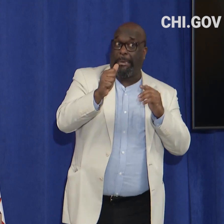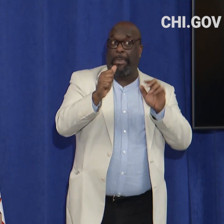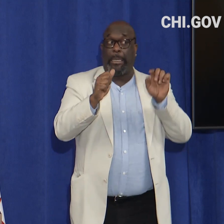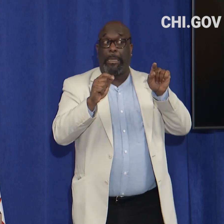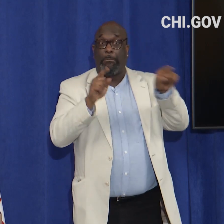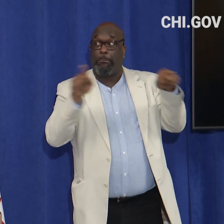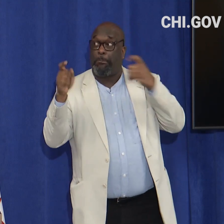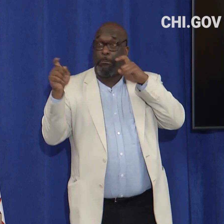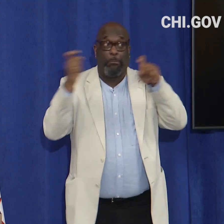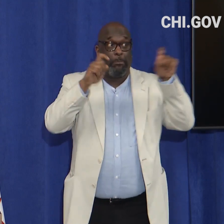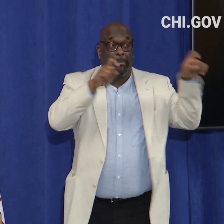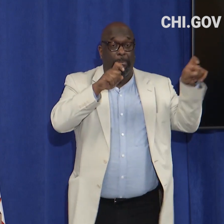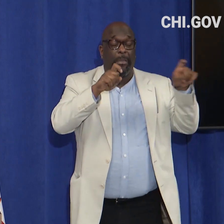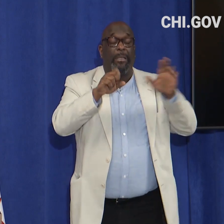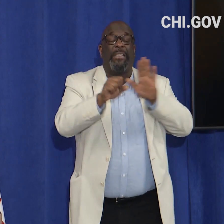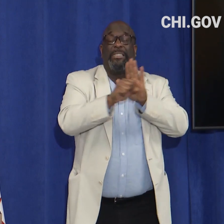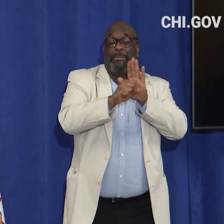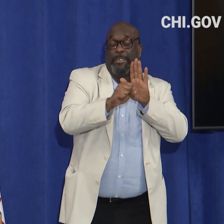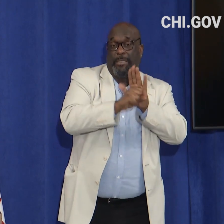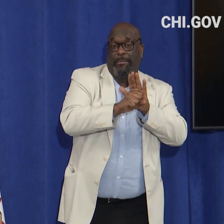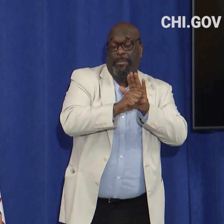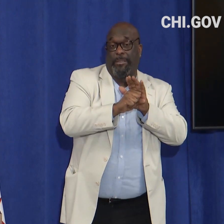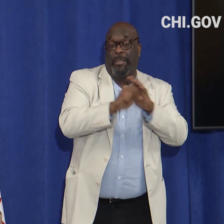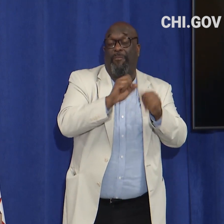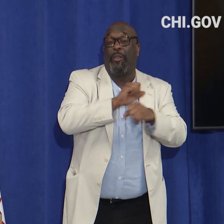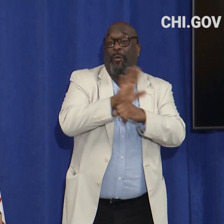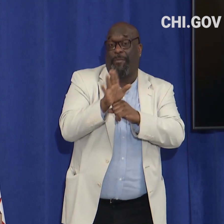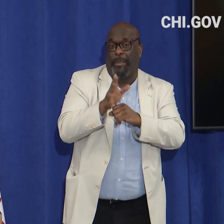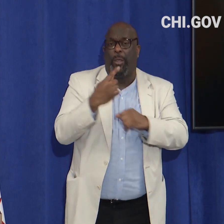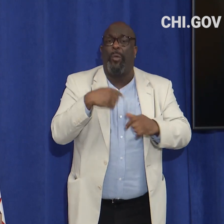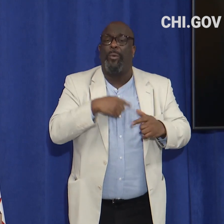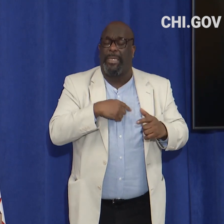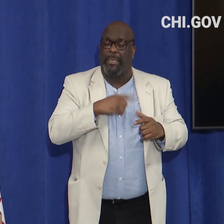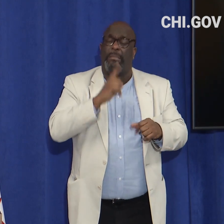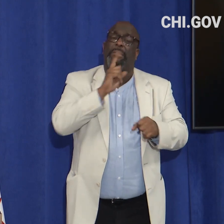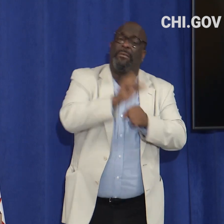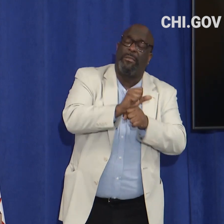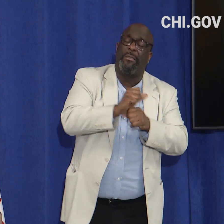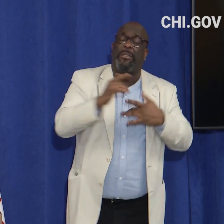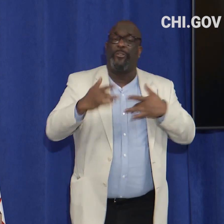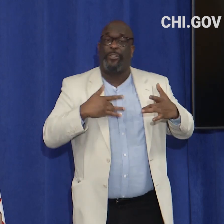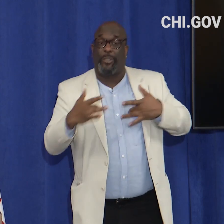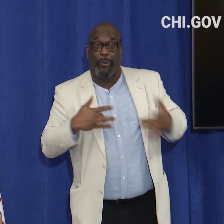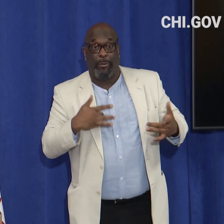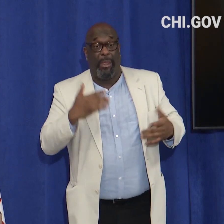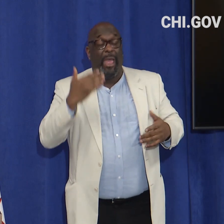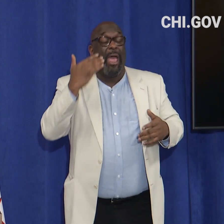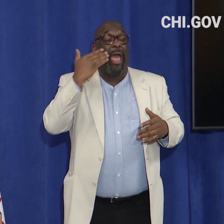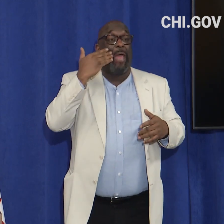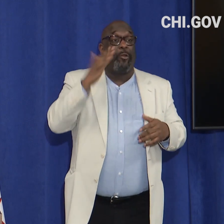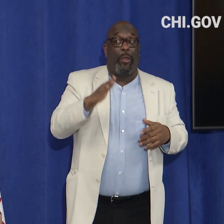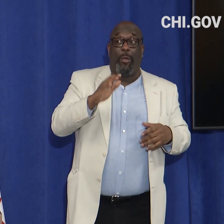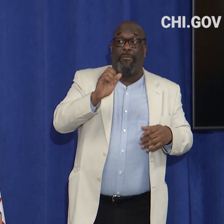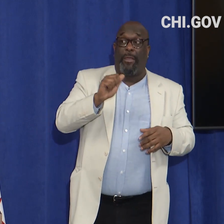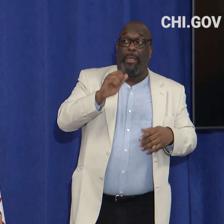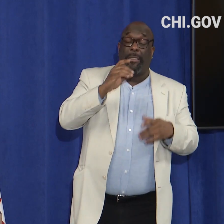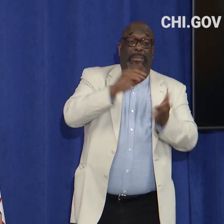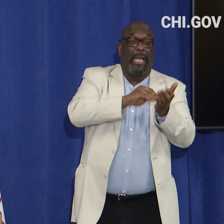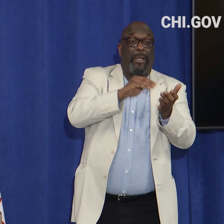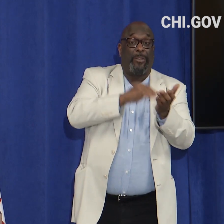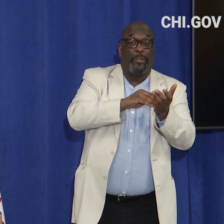symptoms of COVID, and we're concerned about it. We are genuinely concerned about it. I don't know, Dr. Arwady, if you want to weigh in on this,